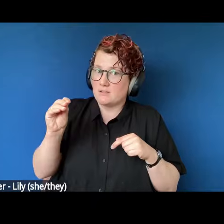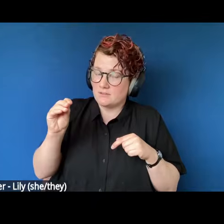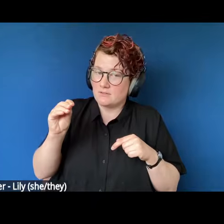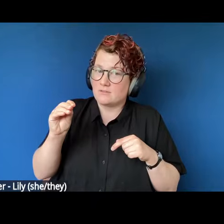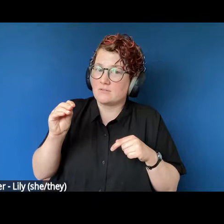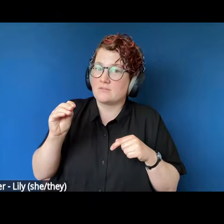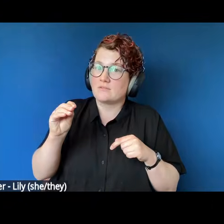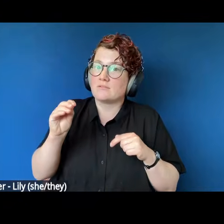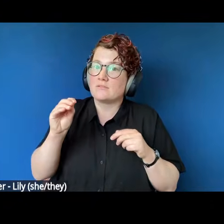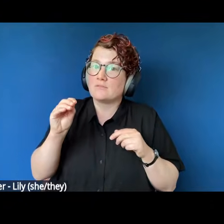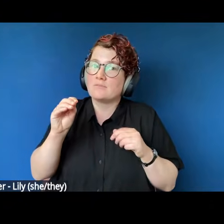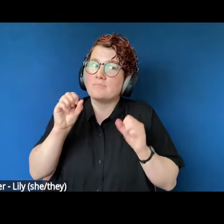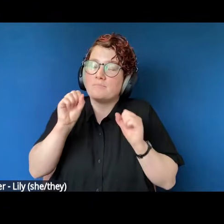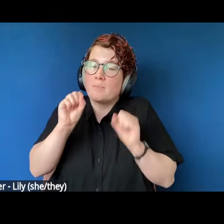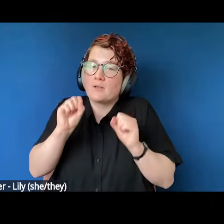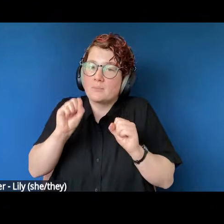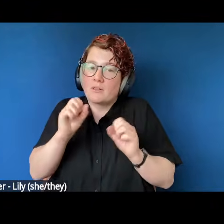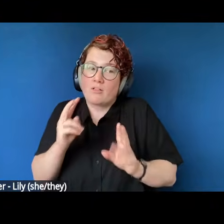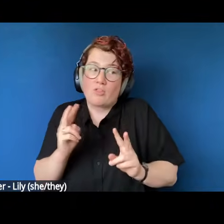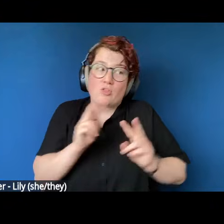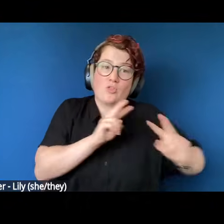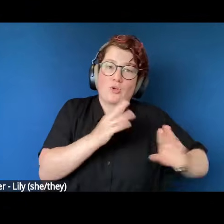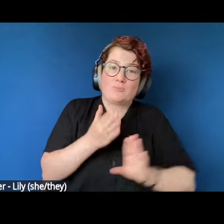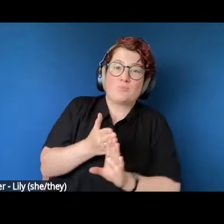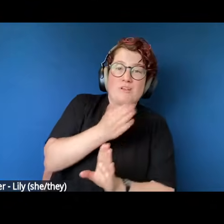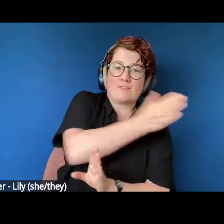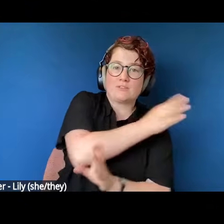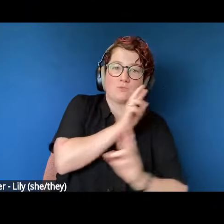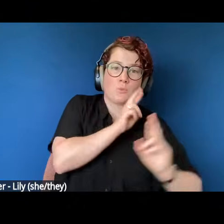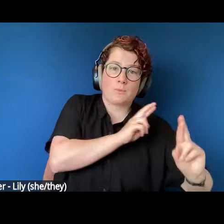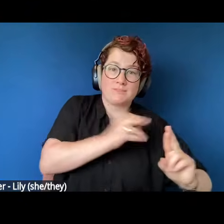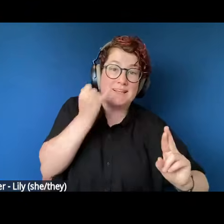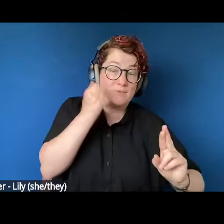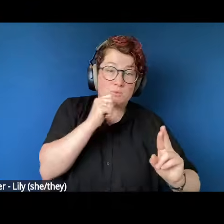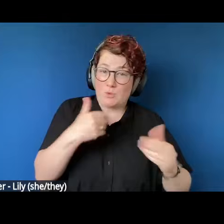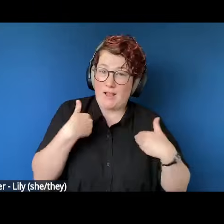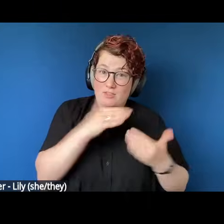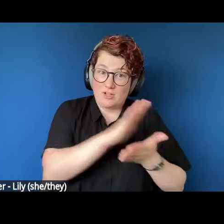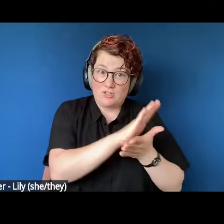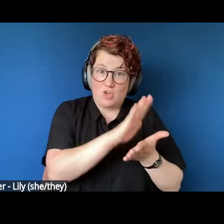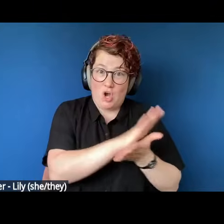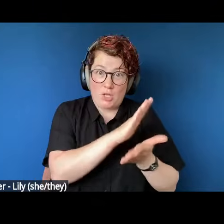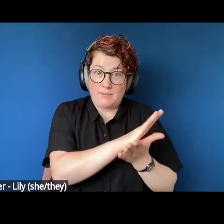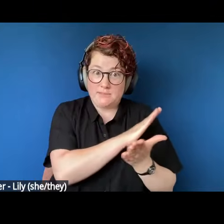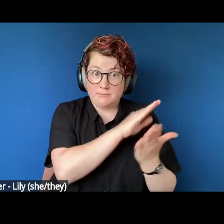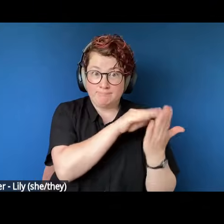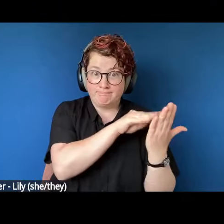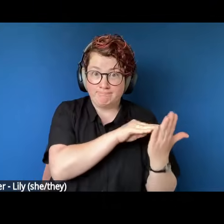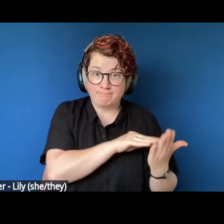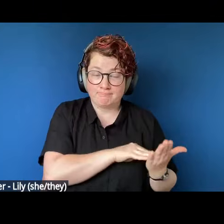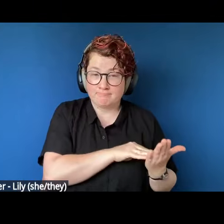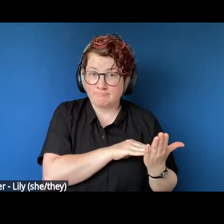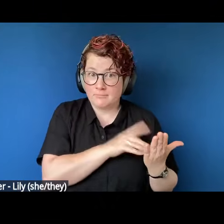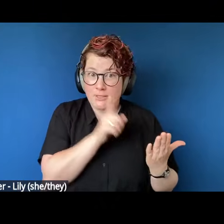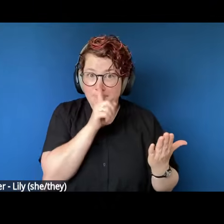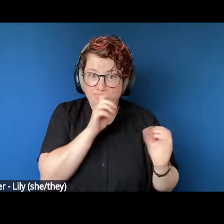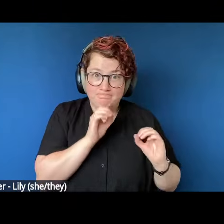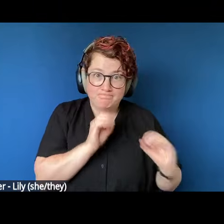retroactive reporting, but if that is not possible because the documents don't exist, then to have whatever reporting can be